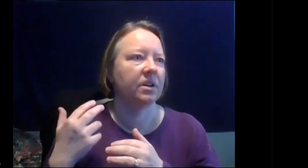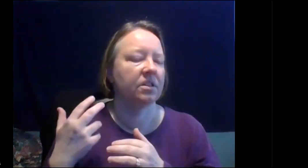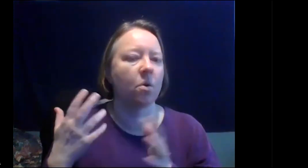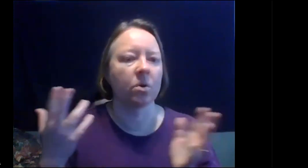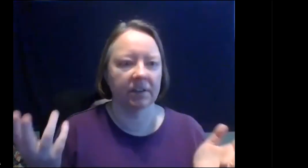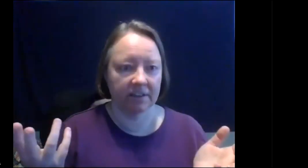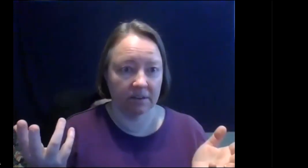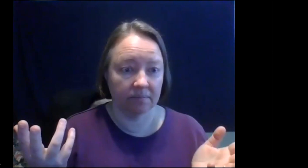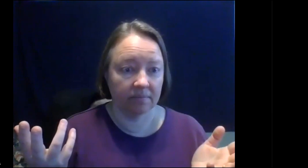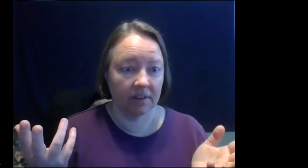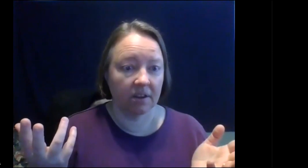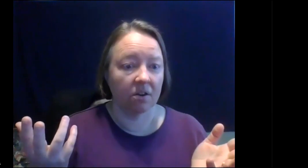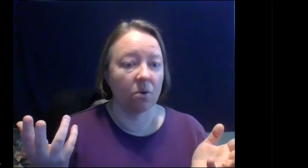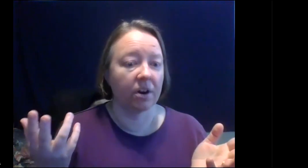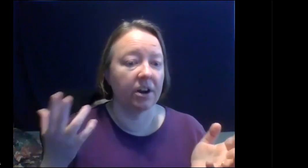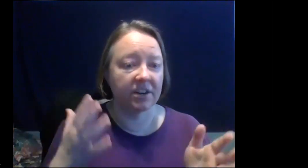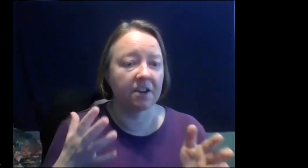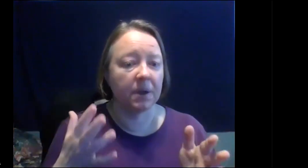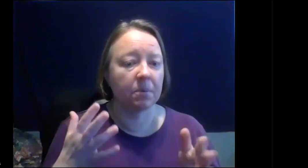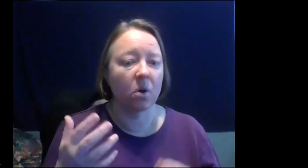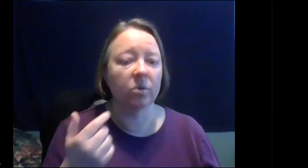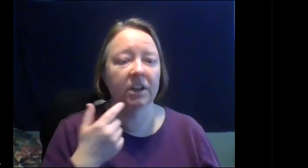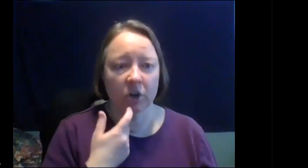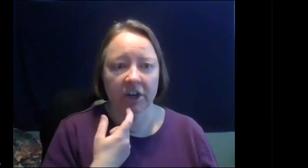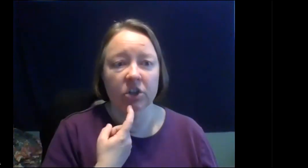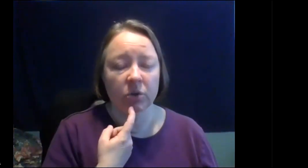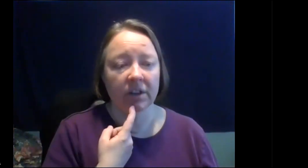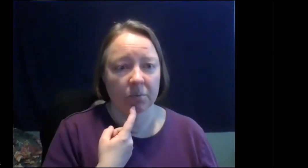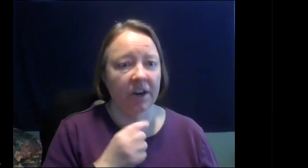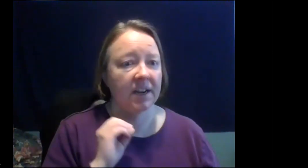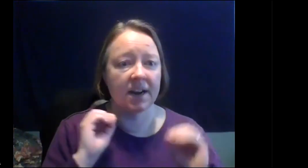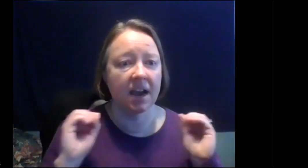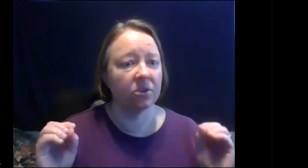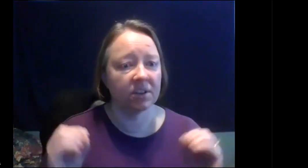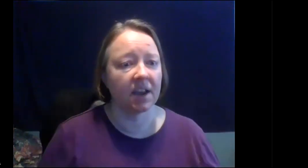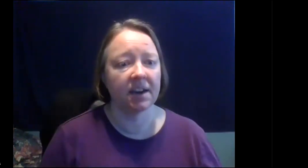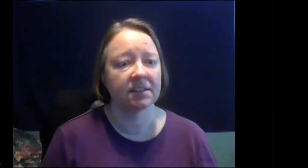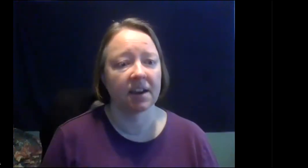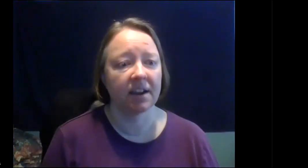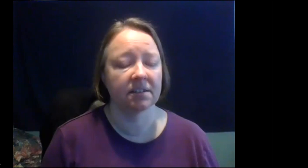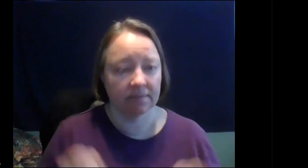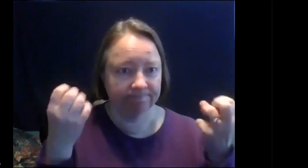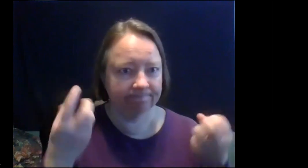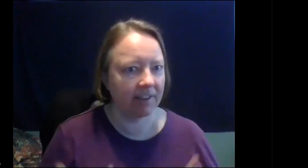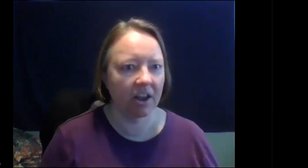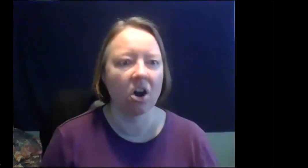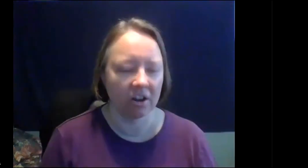with oralism, or deaf people only learning to lip read and not using any signs at